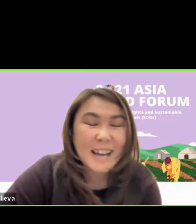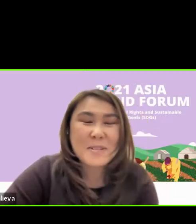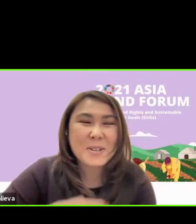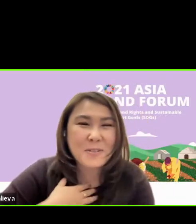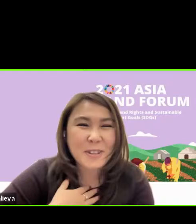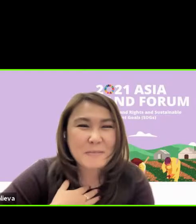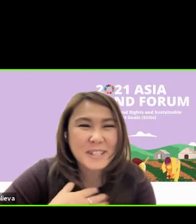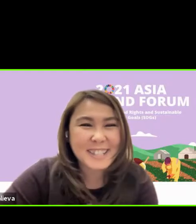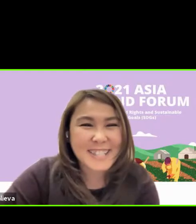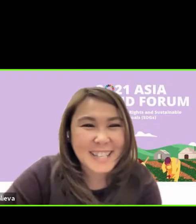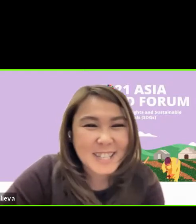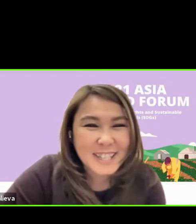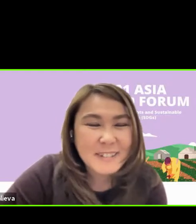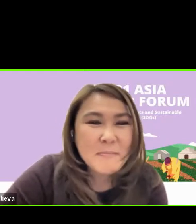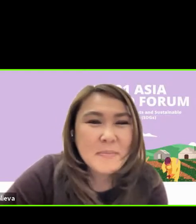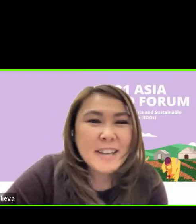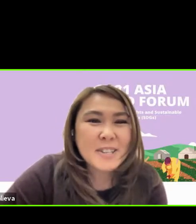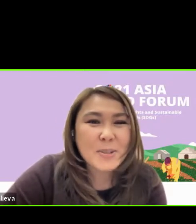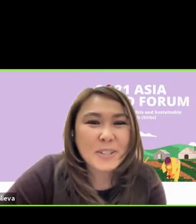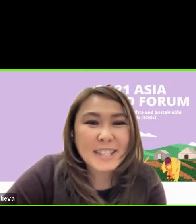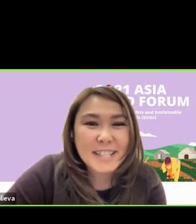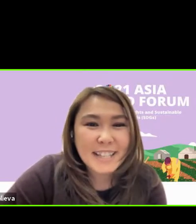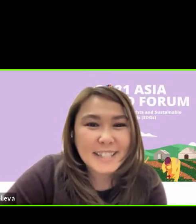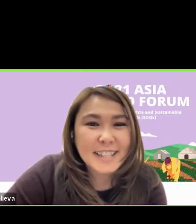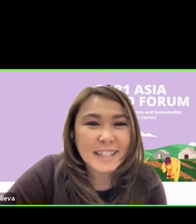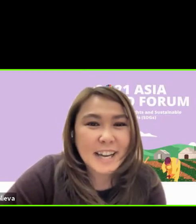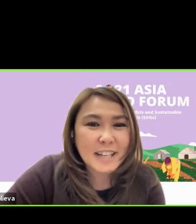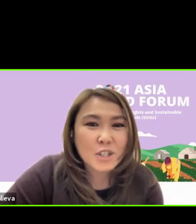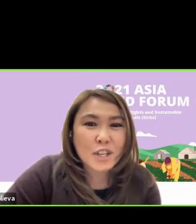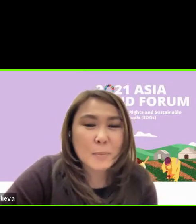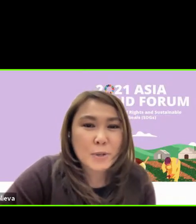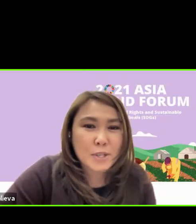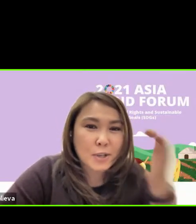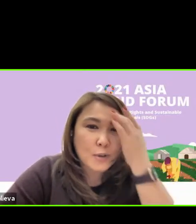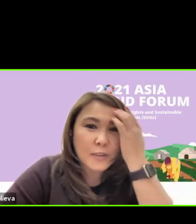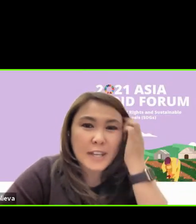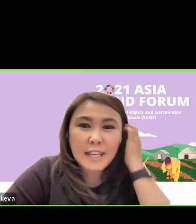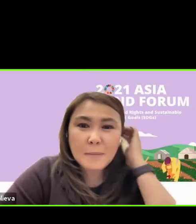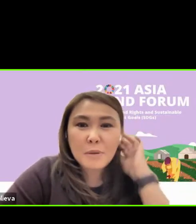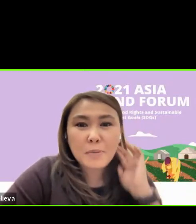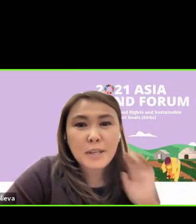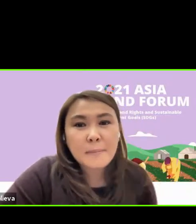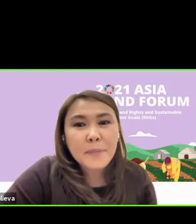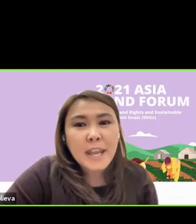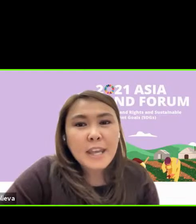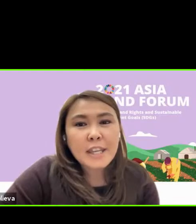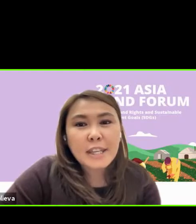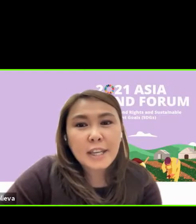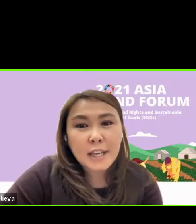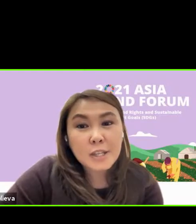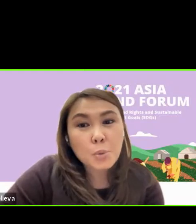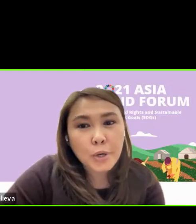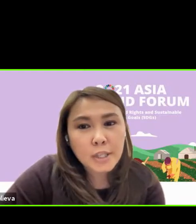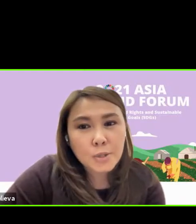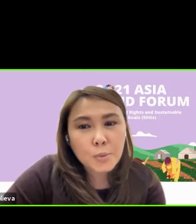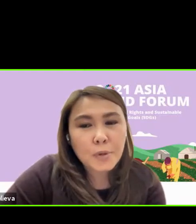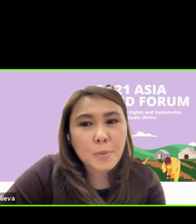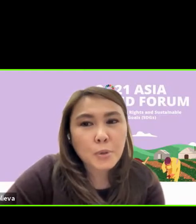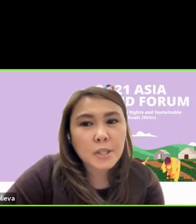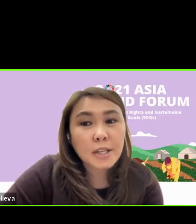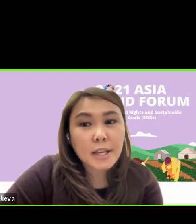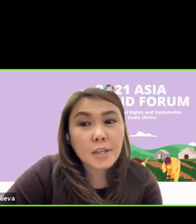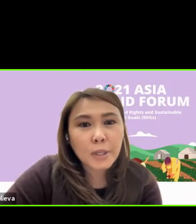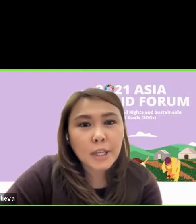Ratanakrajangsri. I'm sorry for the pronunciation. So Kittisak is the current chairperson of the AIPP. He has worked